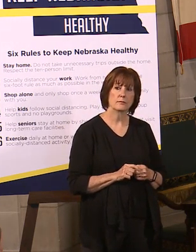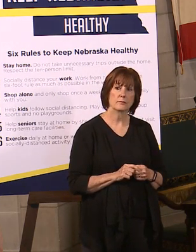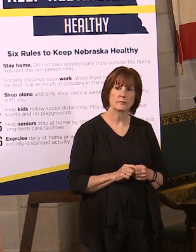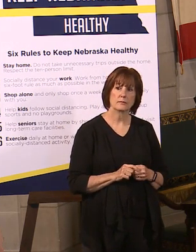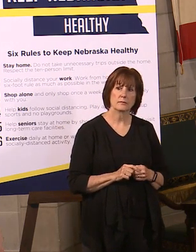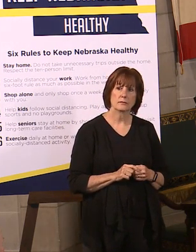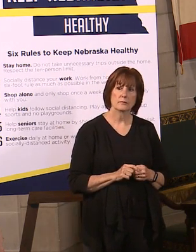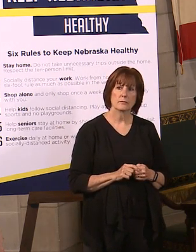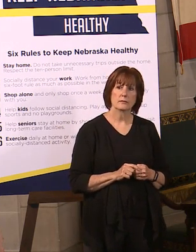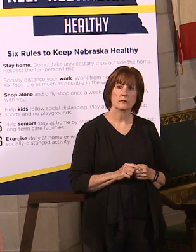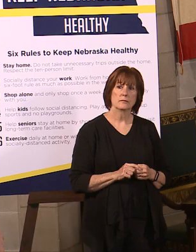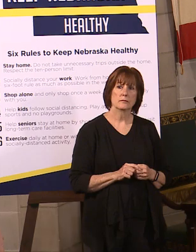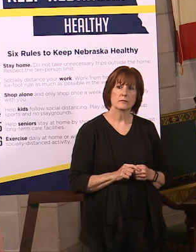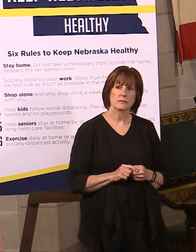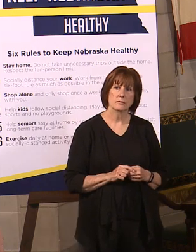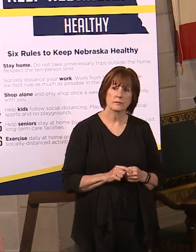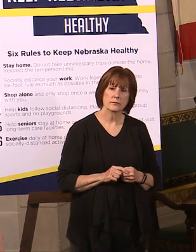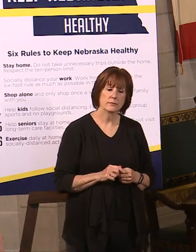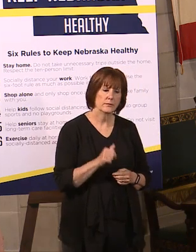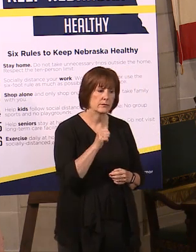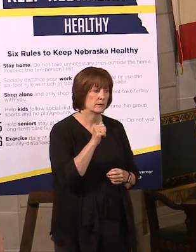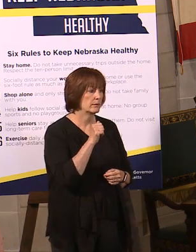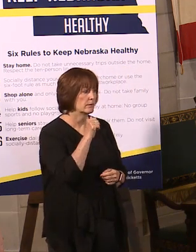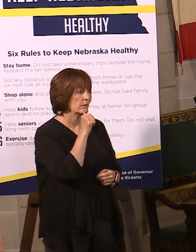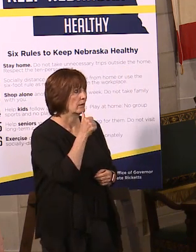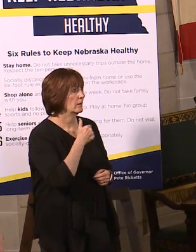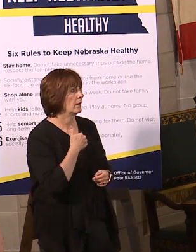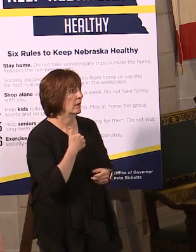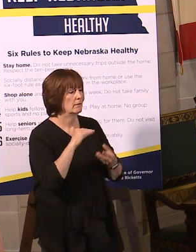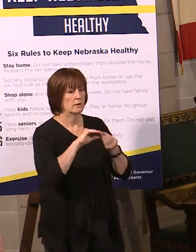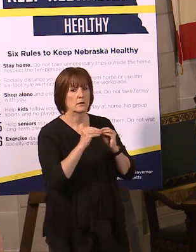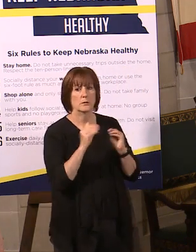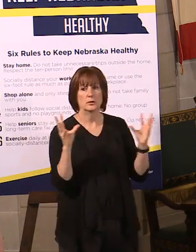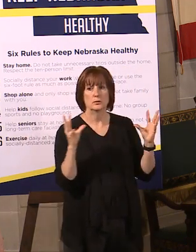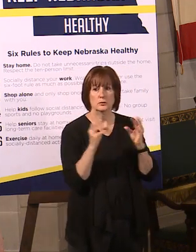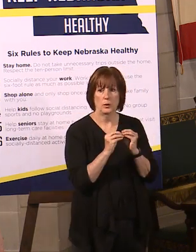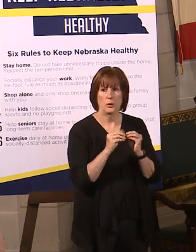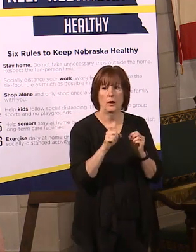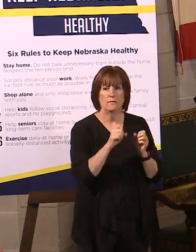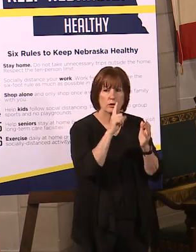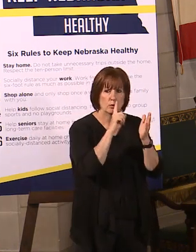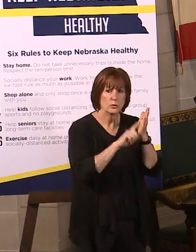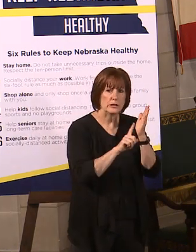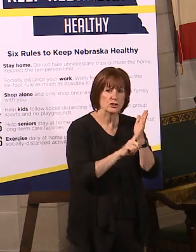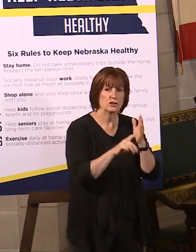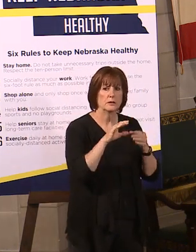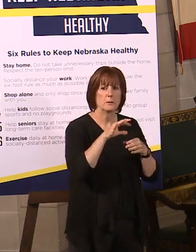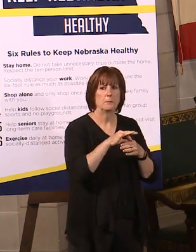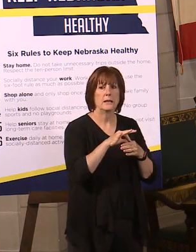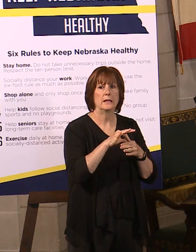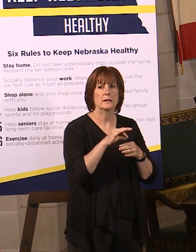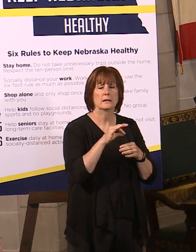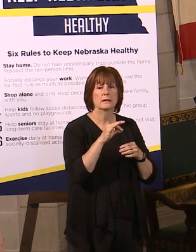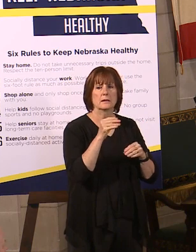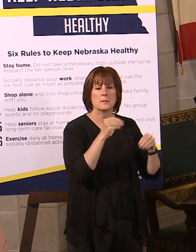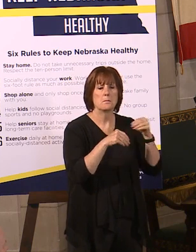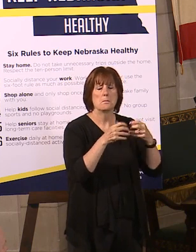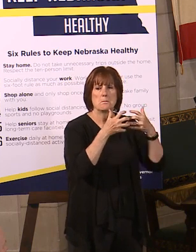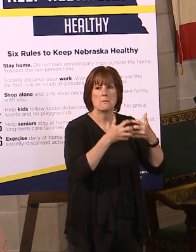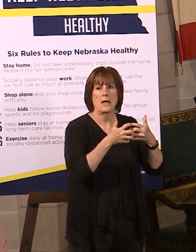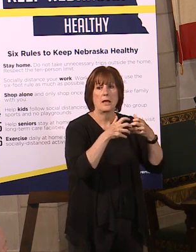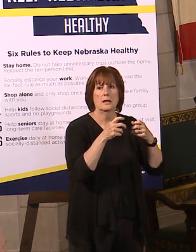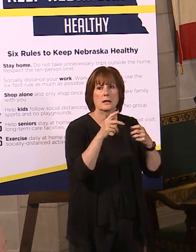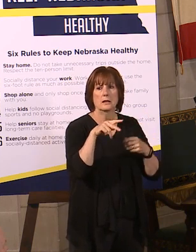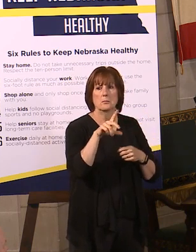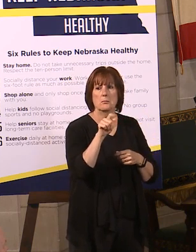number total involved in those? I don't have a number total. We'll have to go do the research on that to find out. I don't know what the total is right